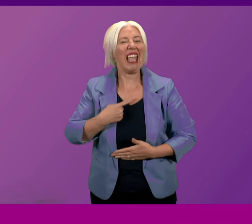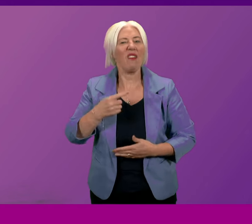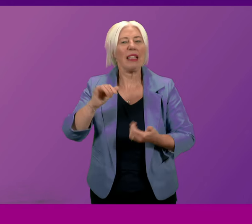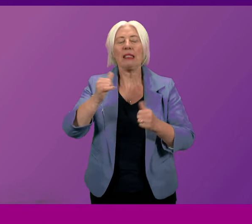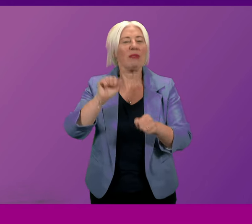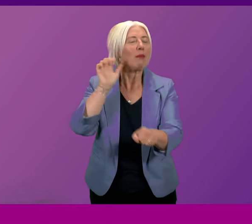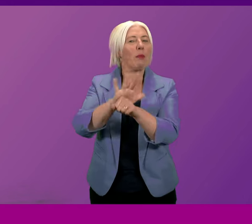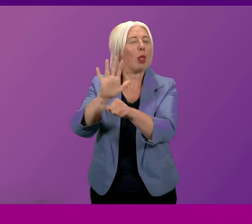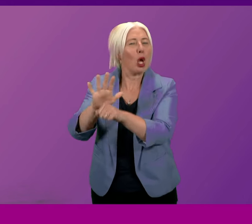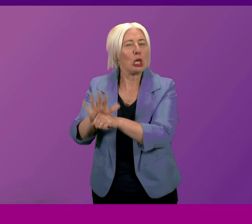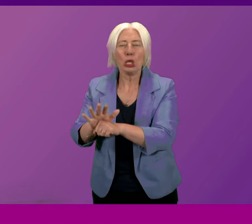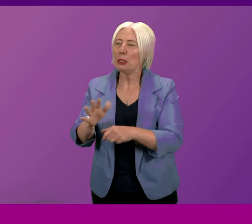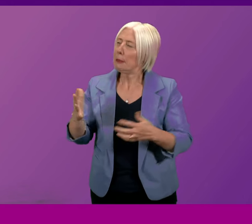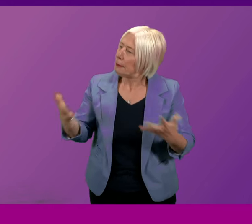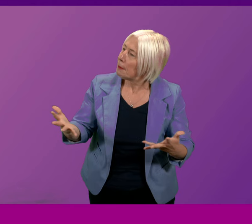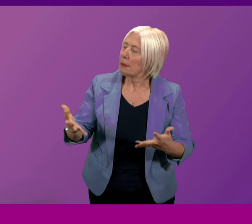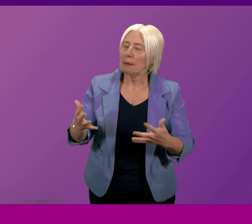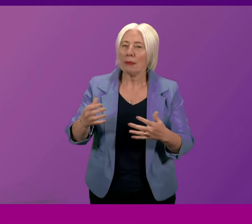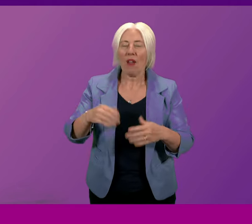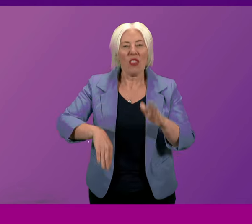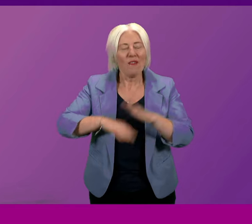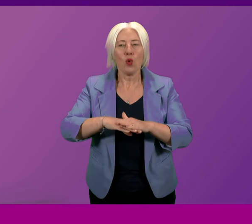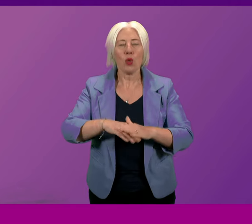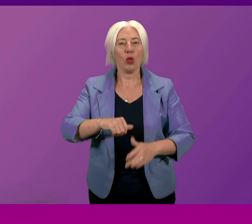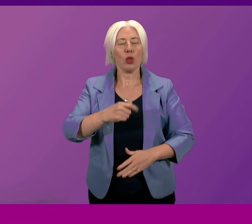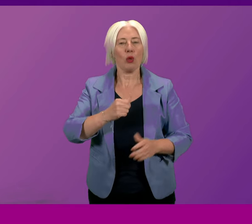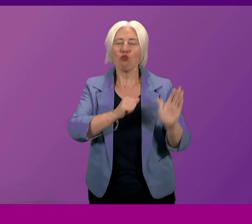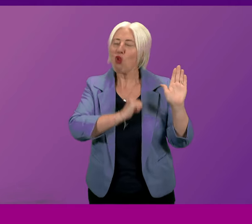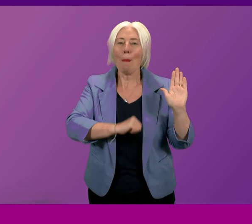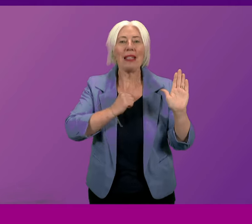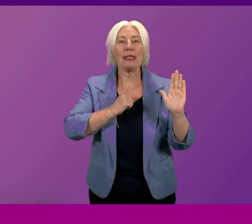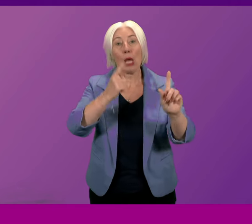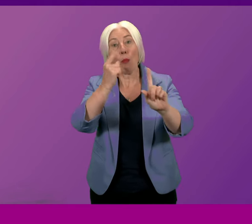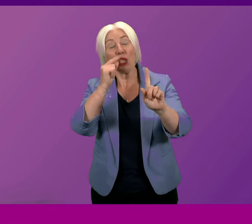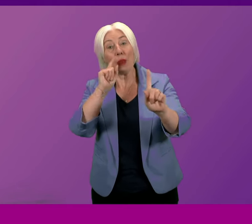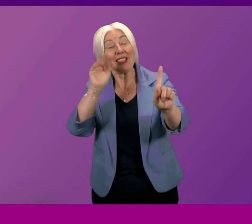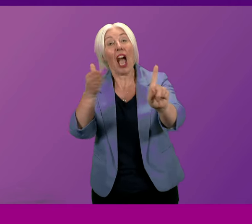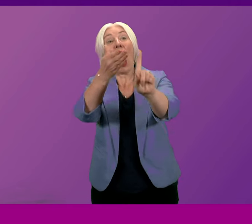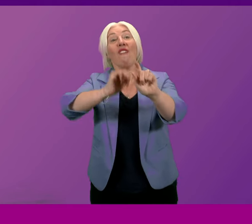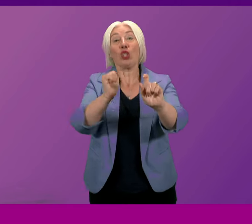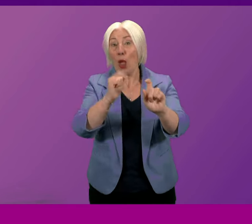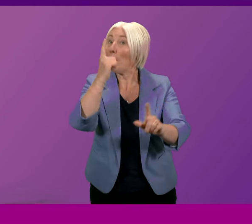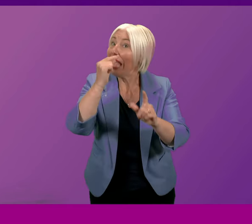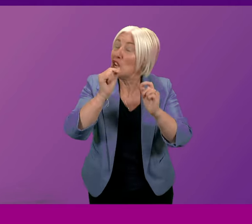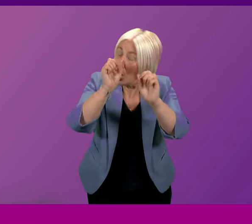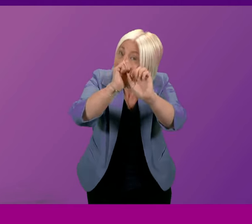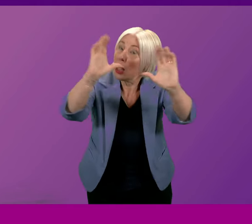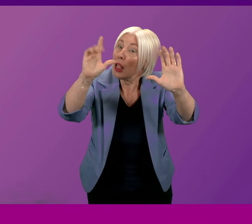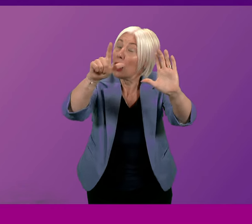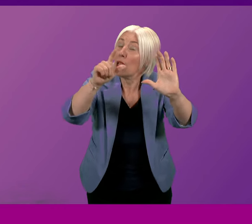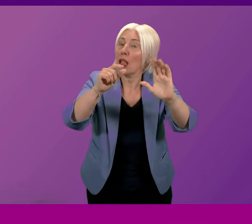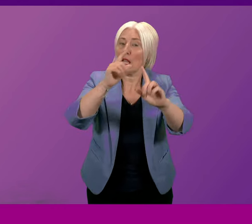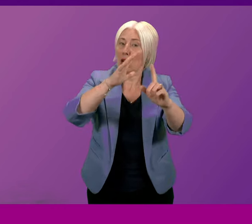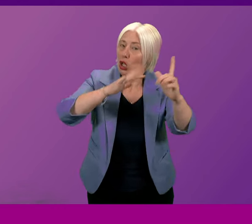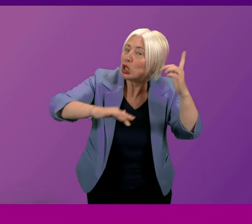promise and possibility of a Parliament for Scotland can still be realised, a society grounded